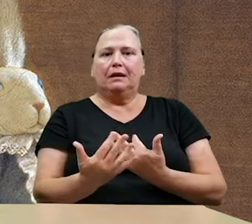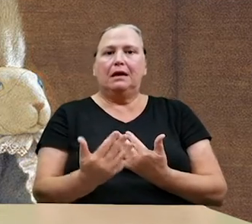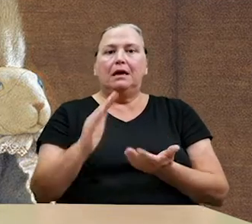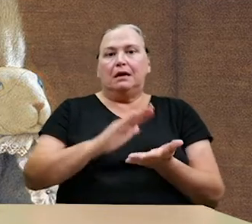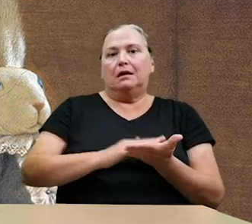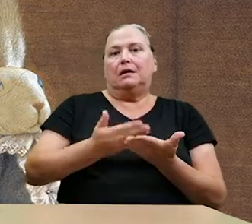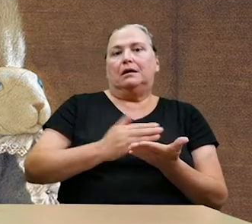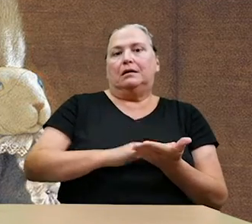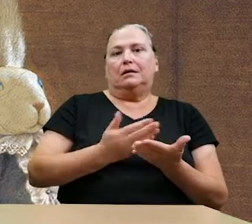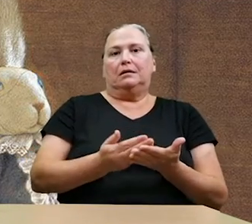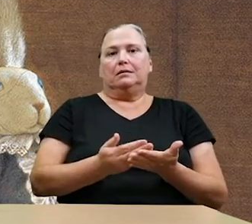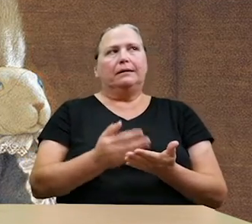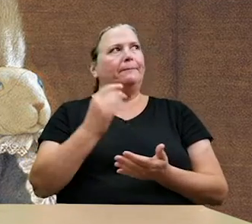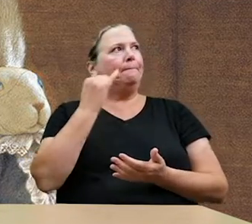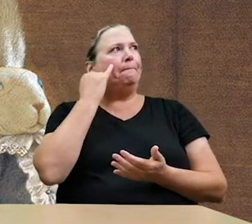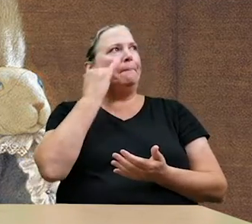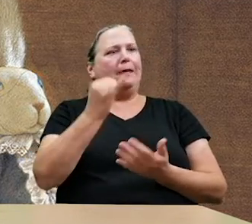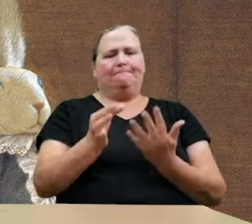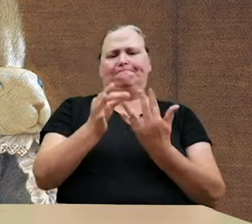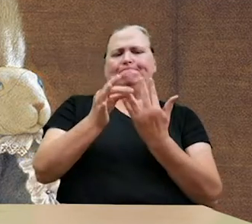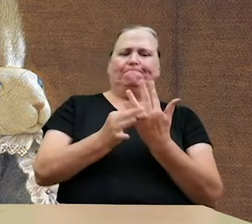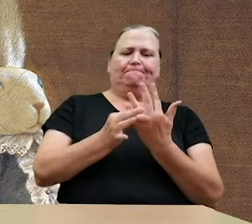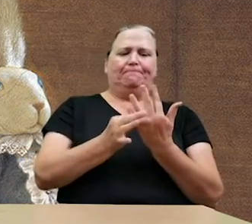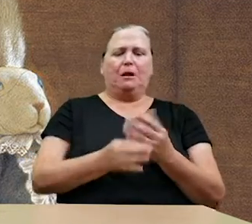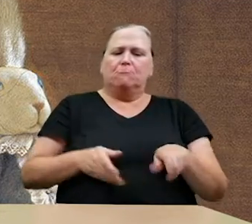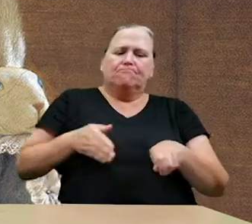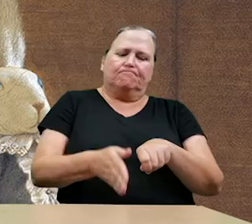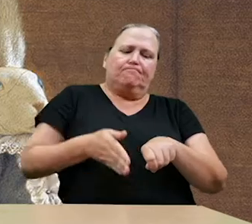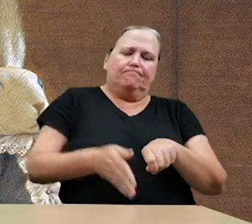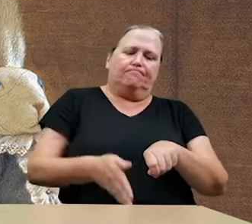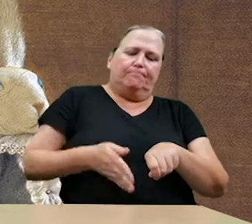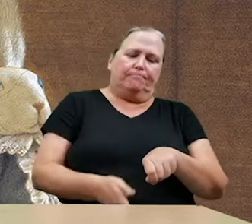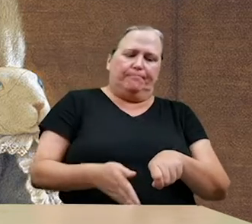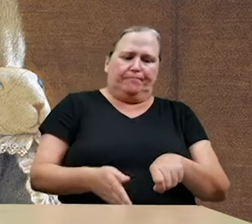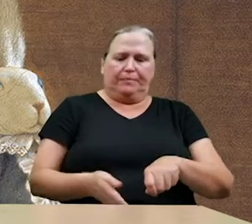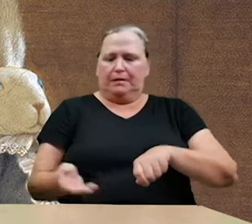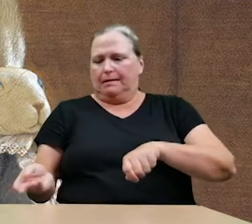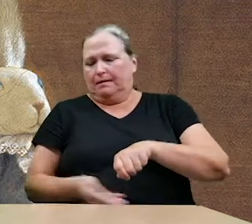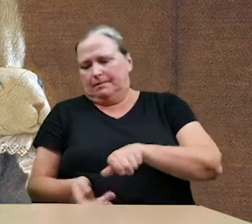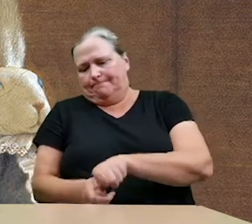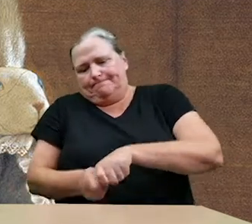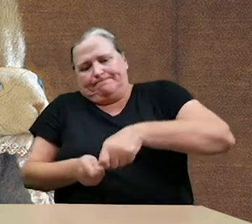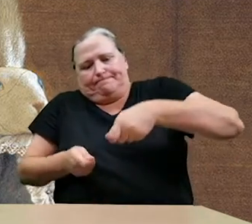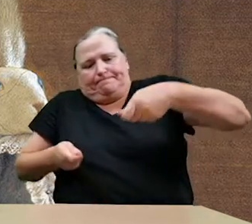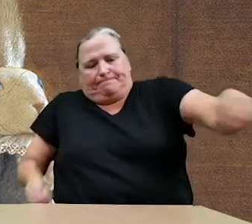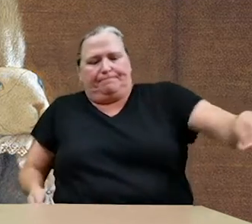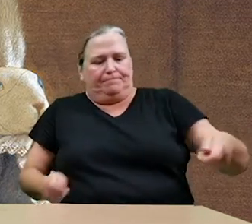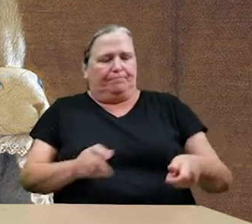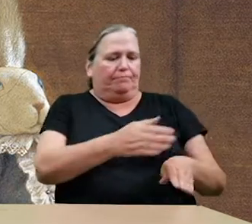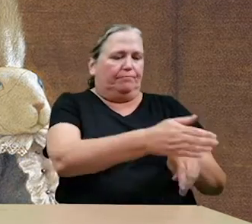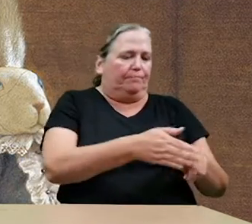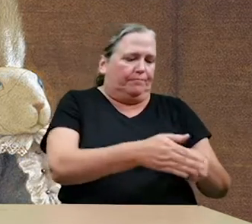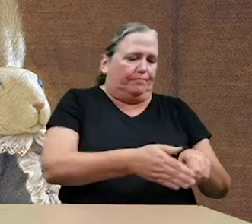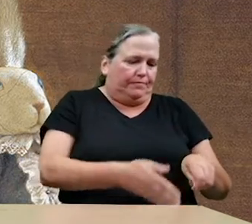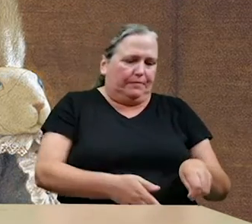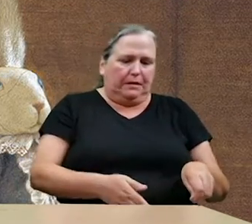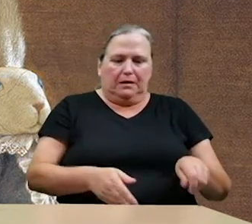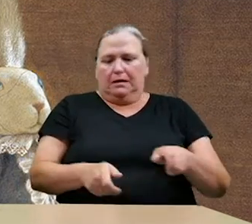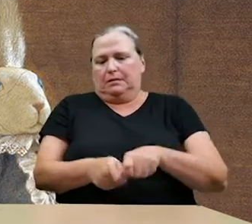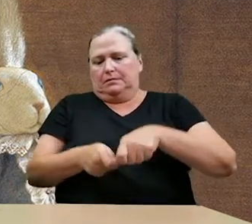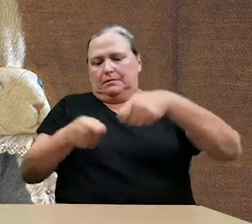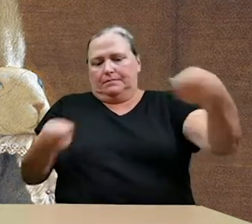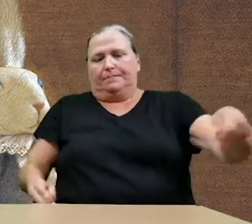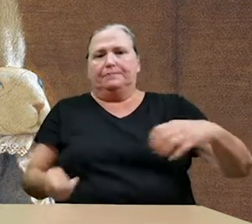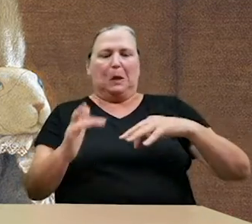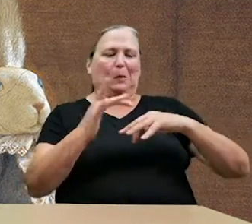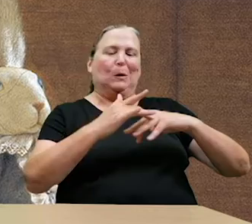cook put the ring on her finger and finished butchering the warthog. And the ring that the beautiful princess had swallowed